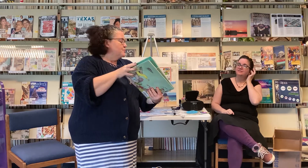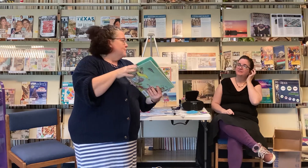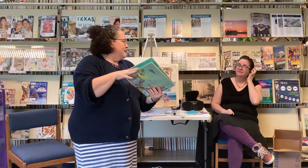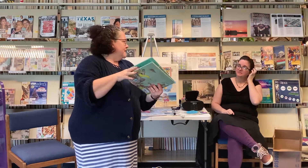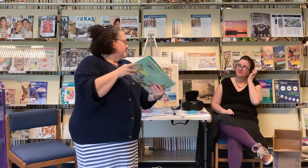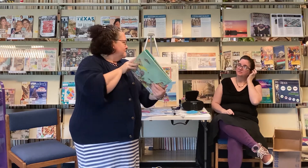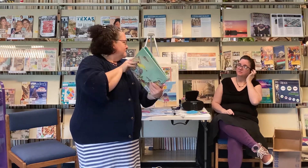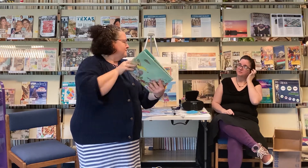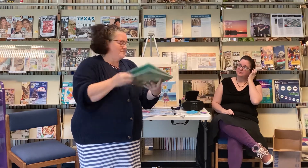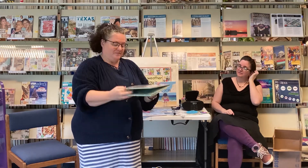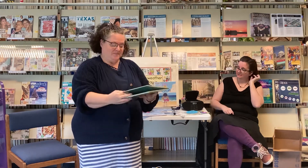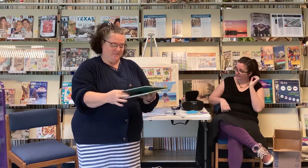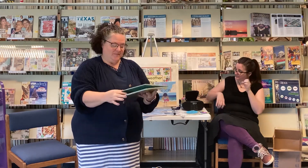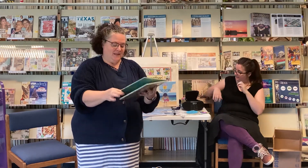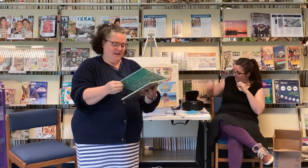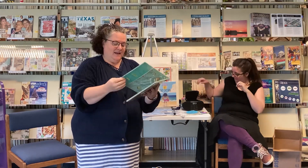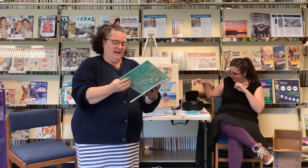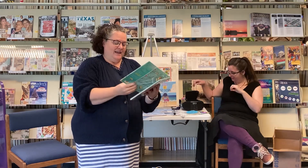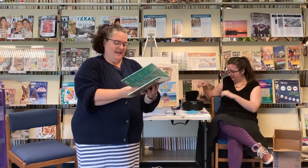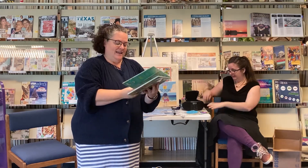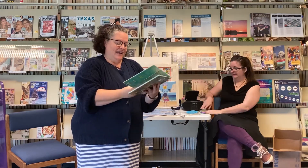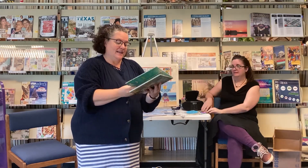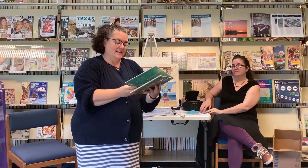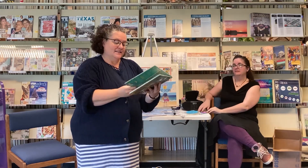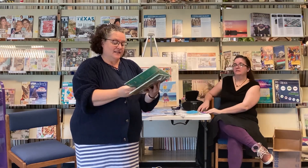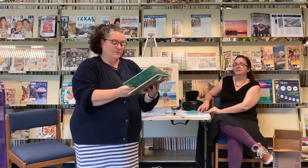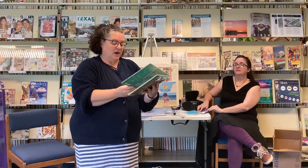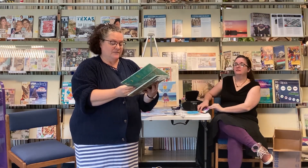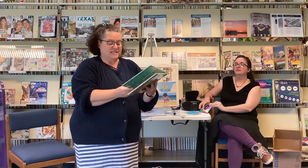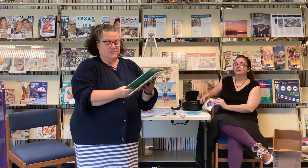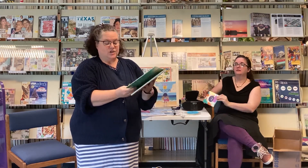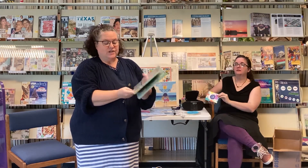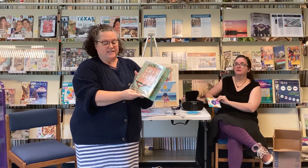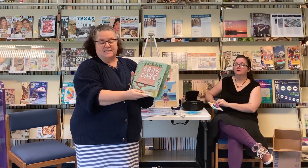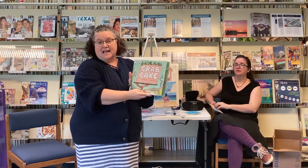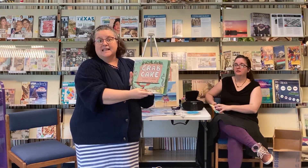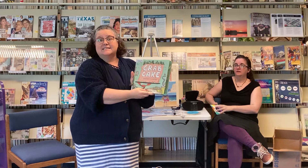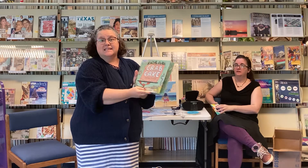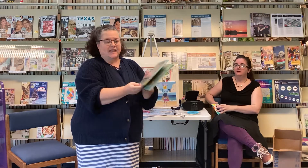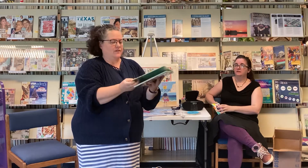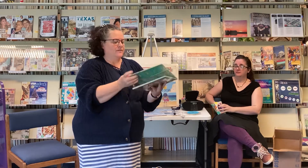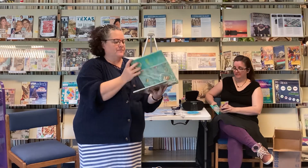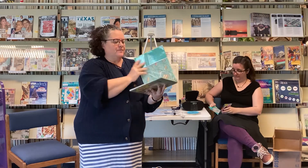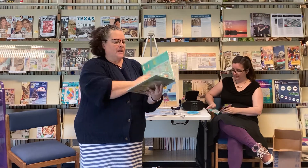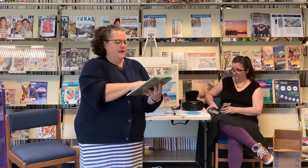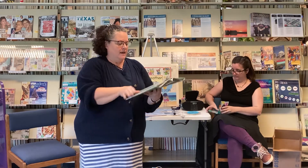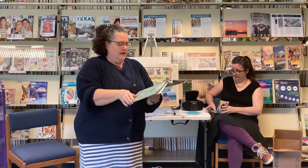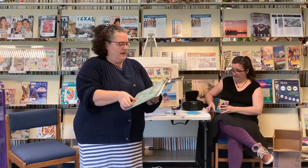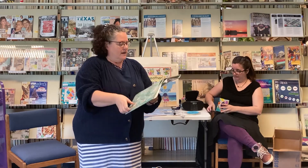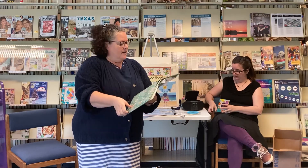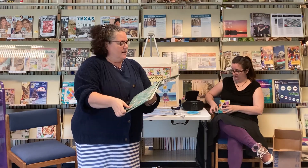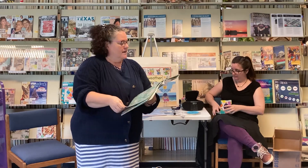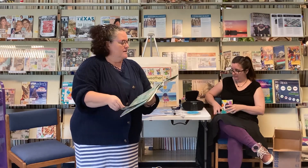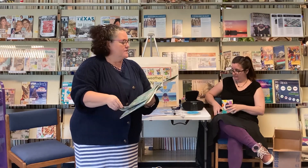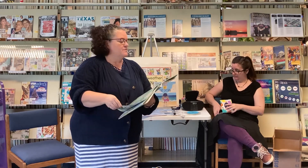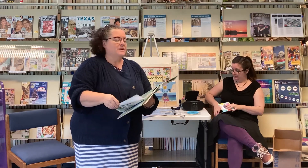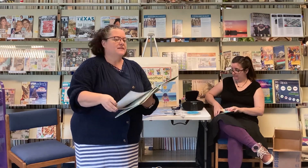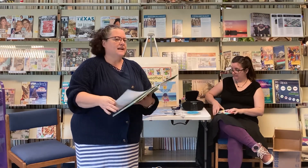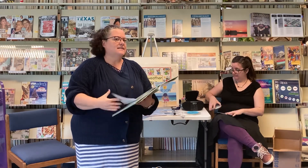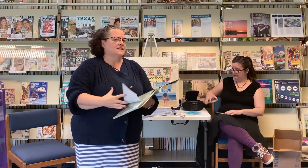Tsurumi. Tsurumi, that's a cool name. And then in the bottom it says Turning the Tide Together. So maybe that has a